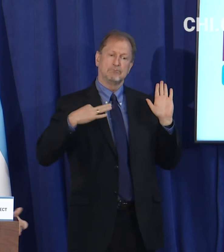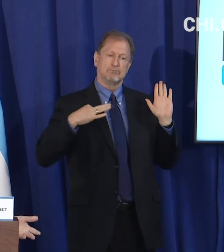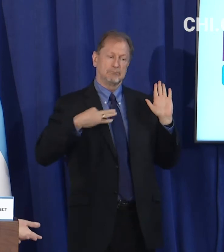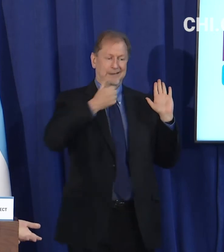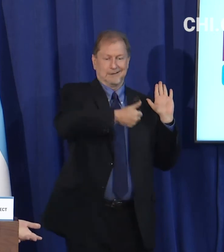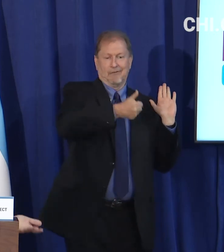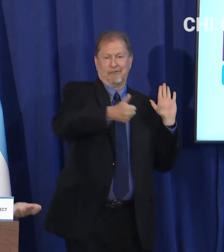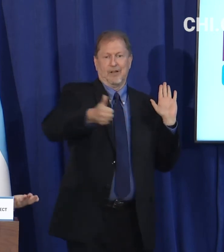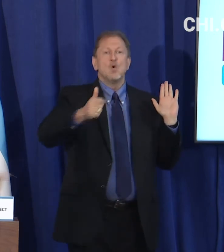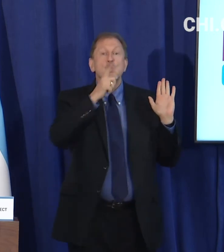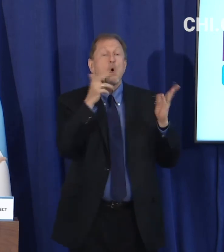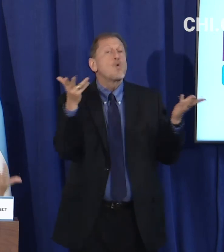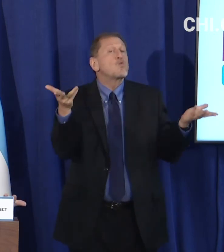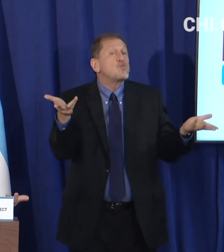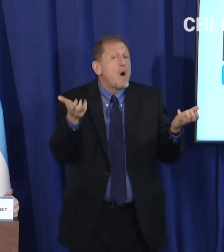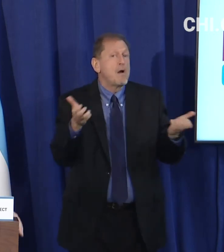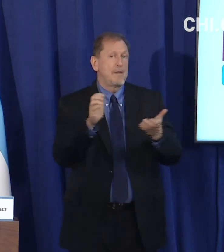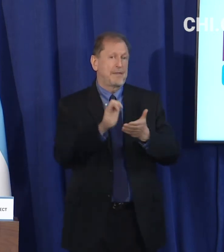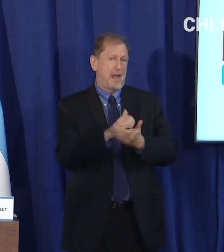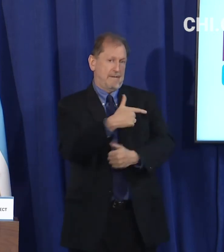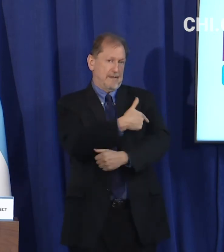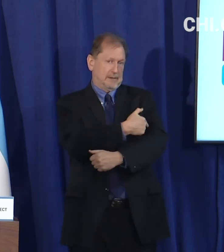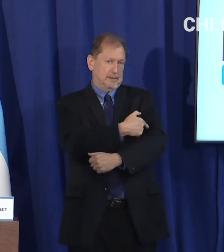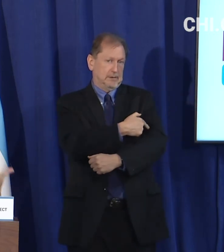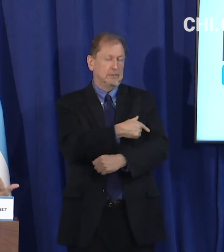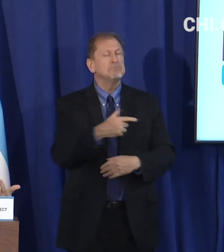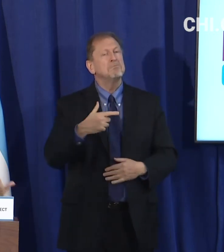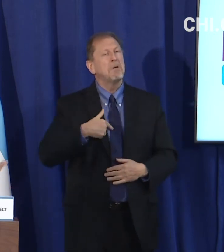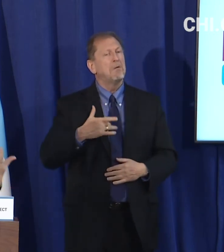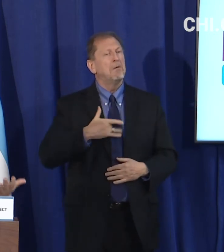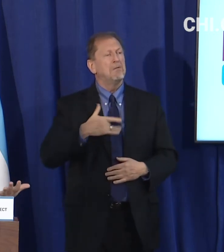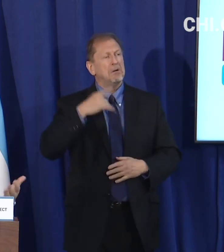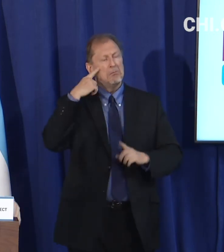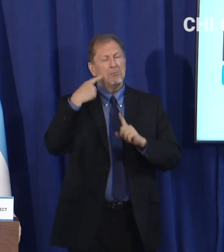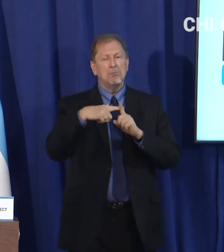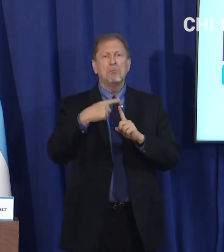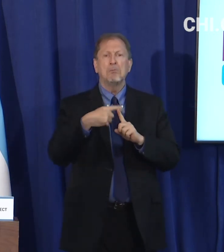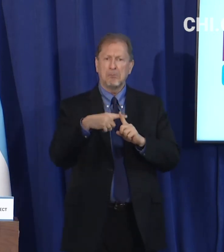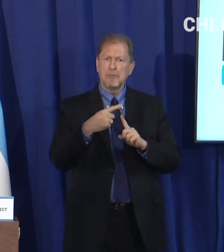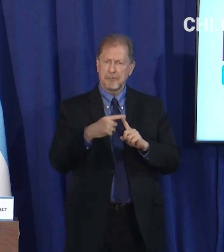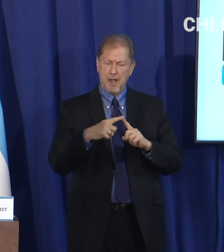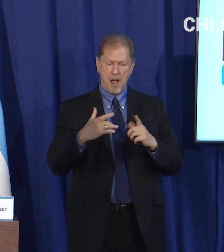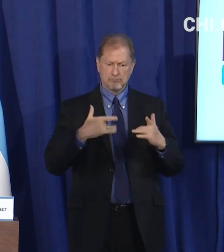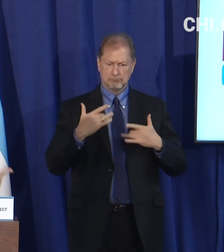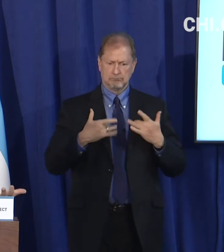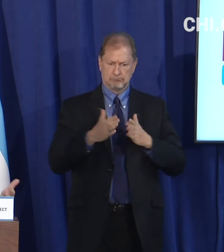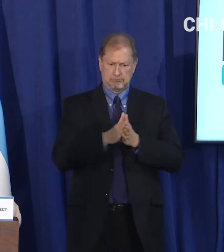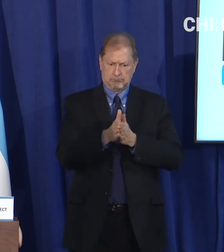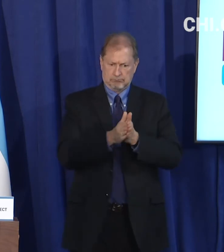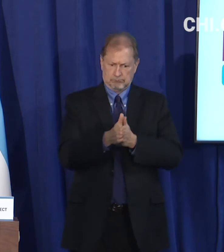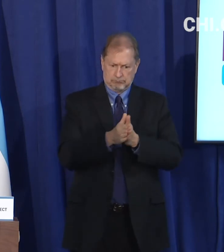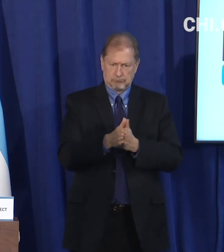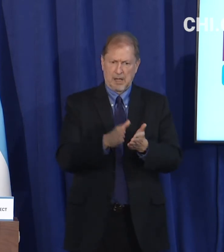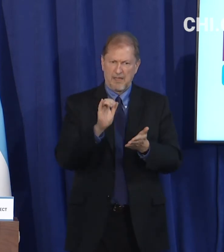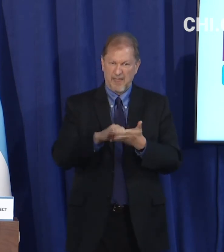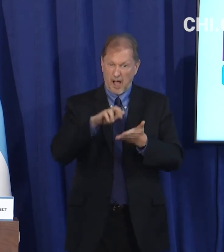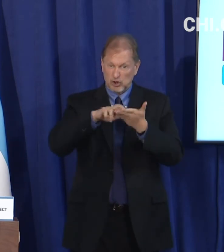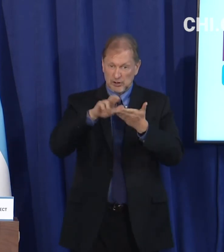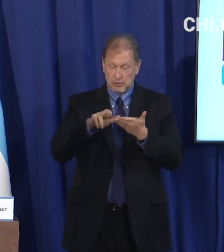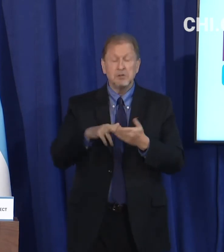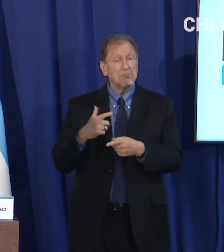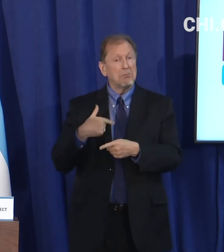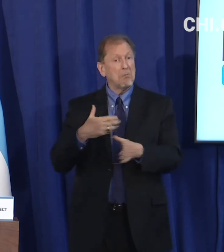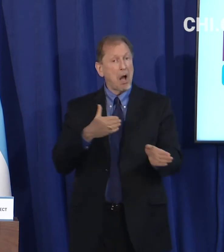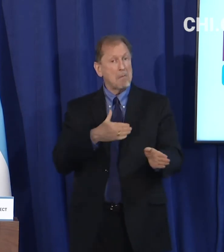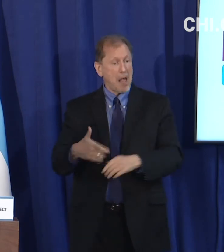We certainly are. I'm very optimistic. I'm thrilled with at least how this preliminary data looks. I am certainly planning to be vaccinated